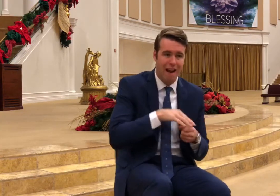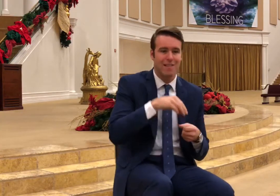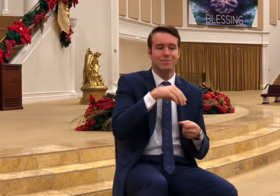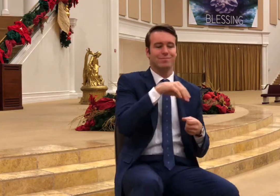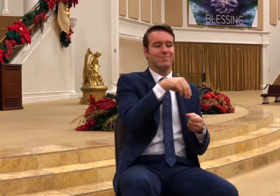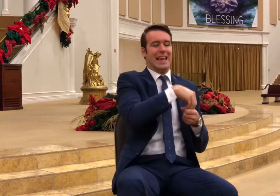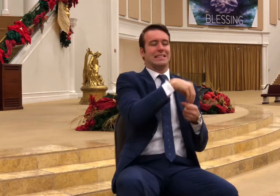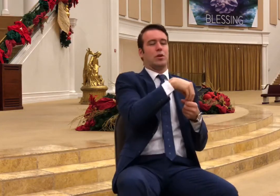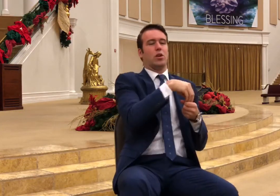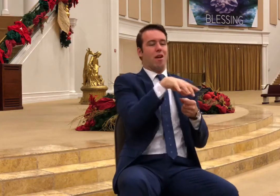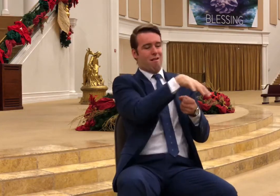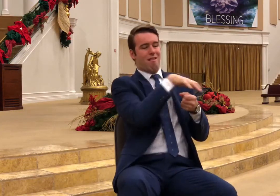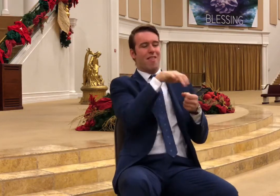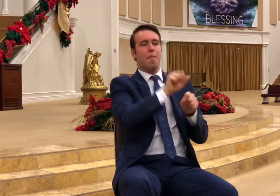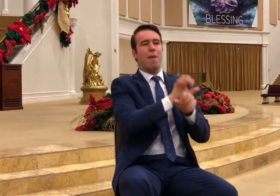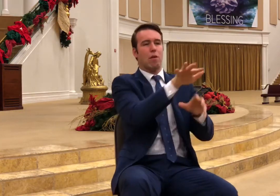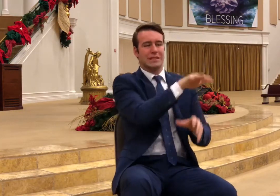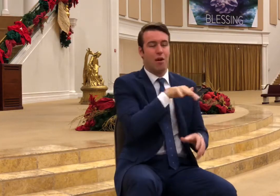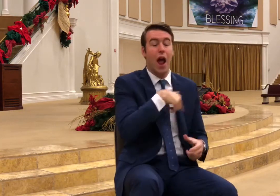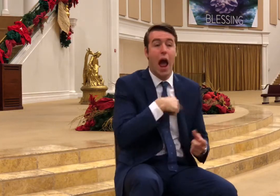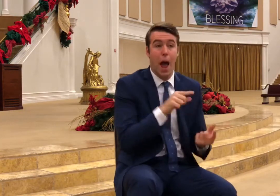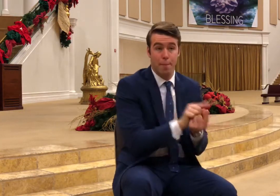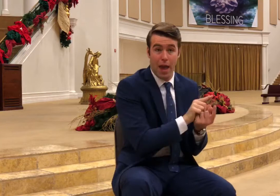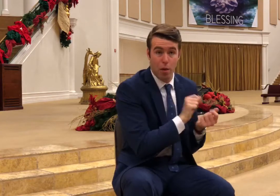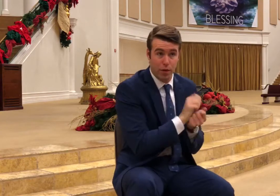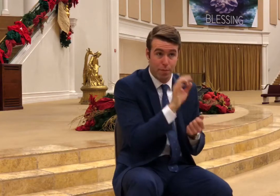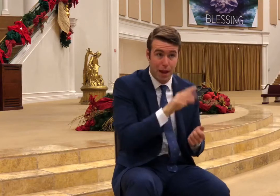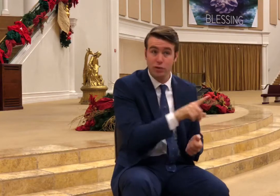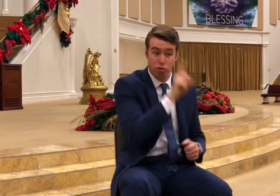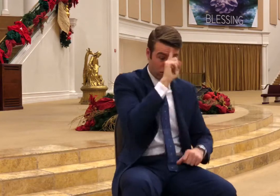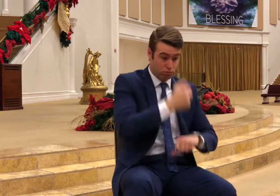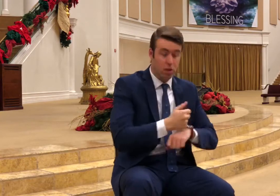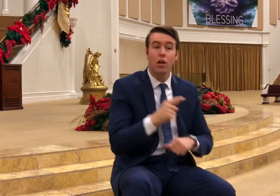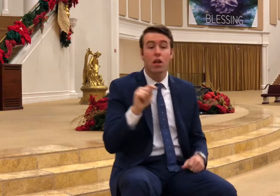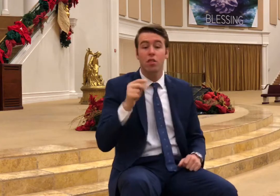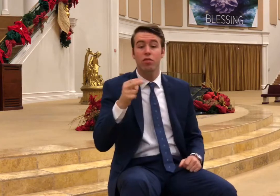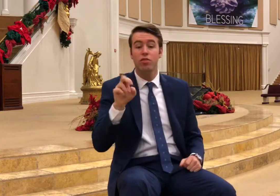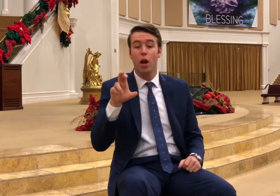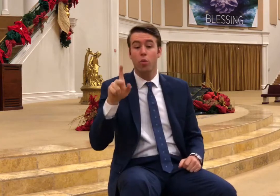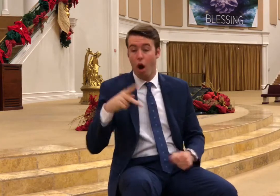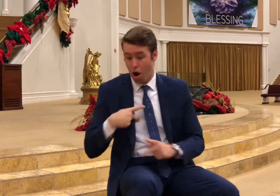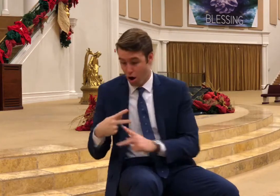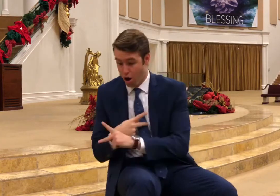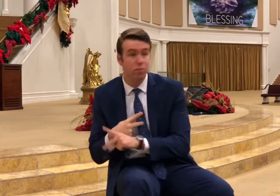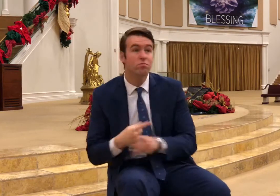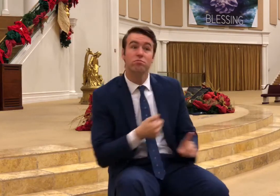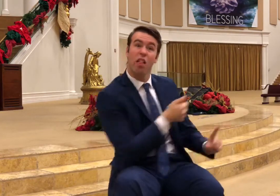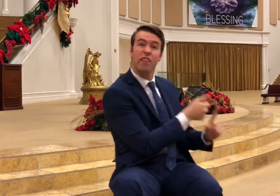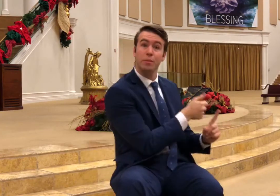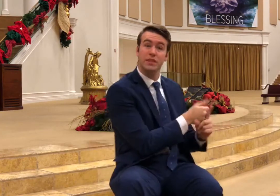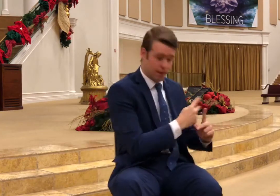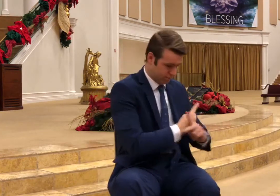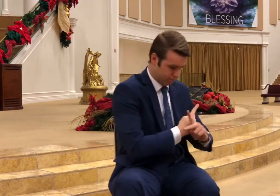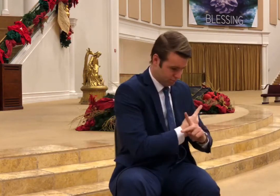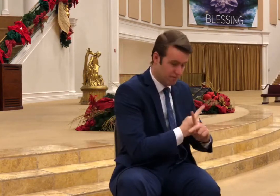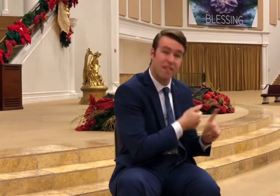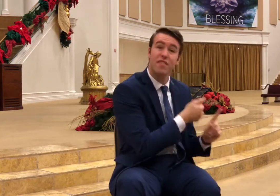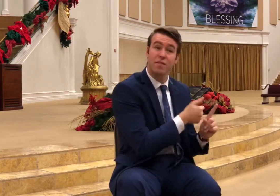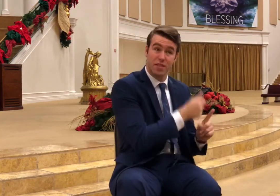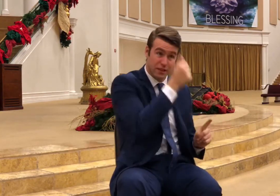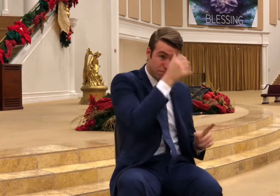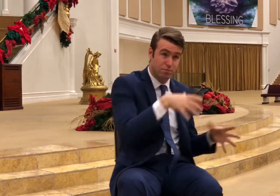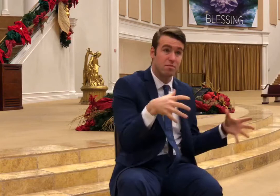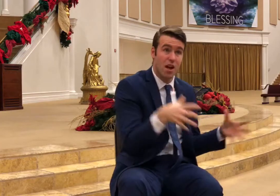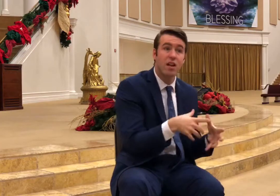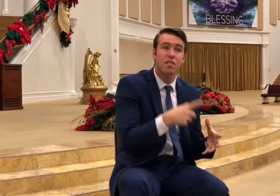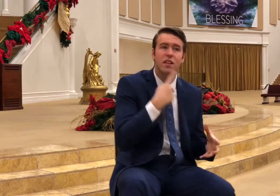interior. And they came up with this plan. This wasn't a Rock Church hatching. This came out of these men. They